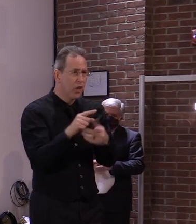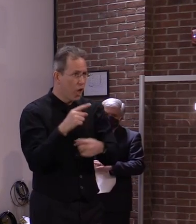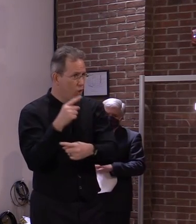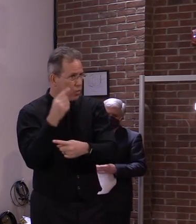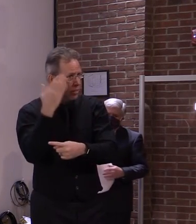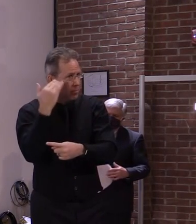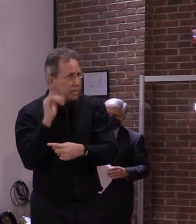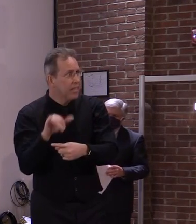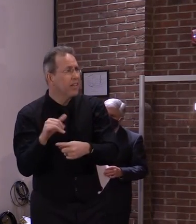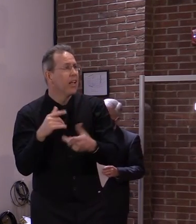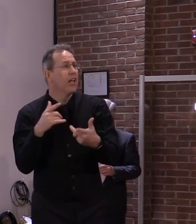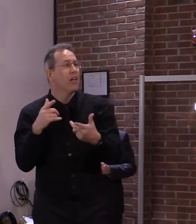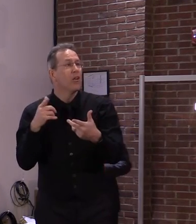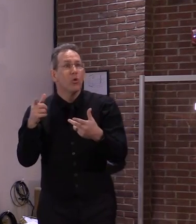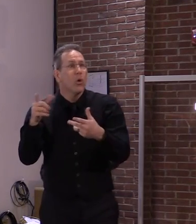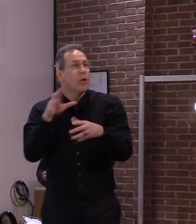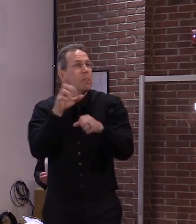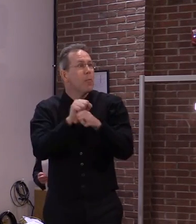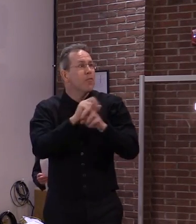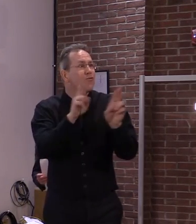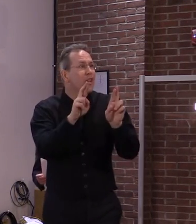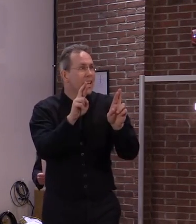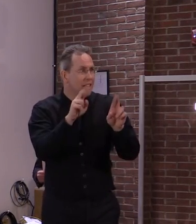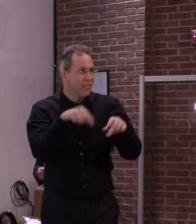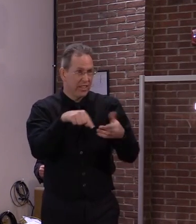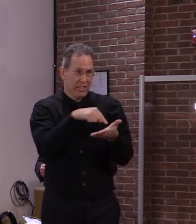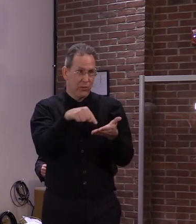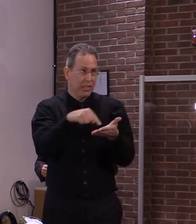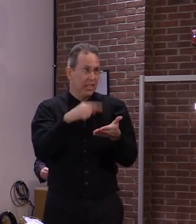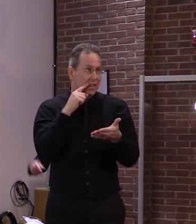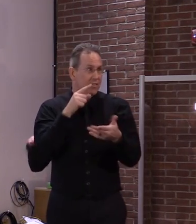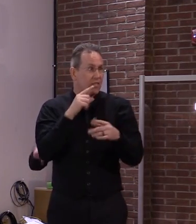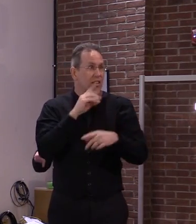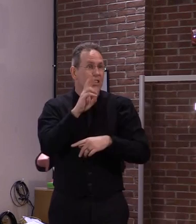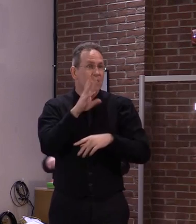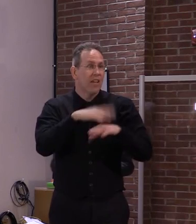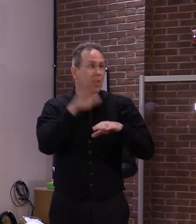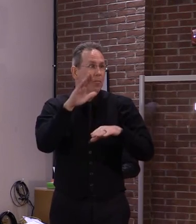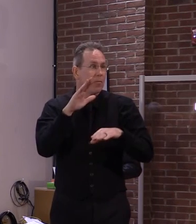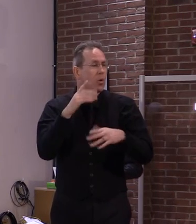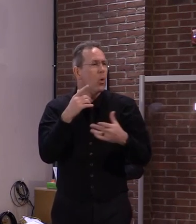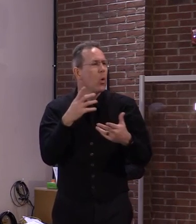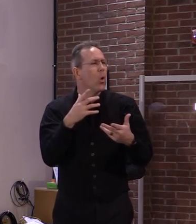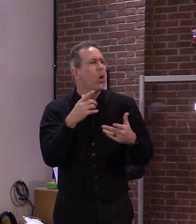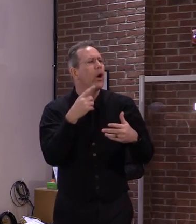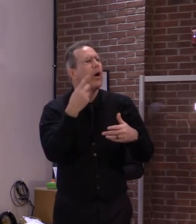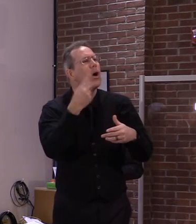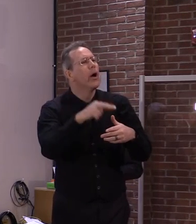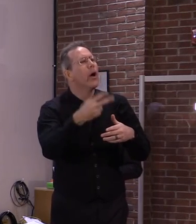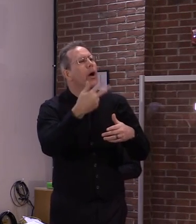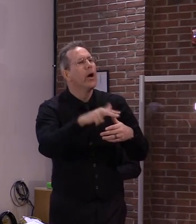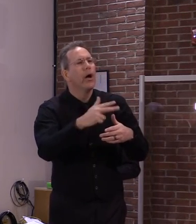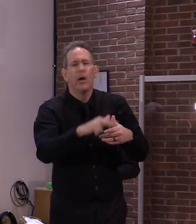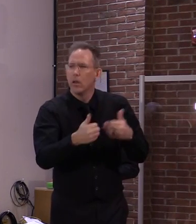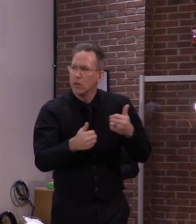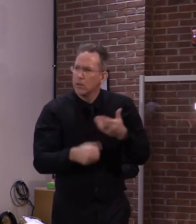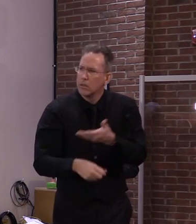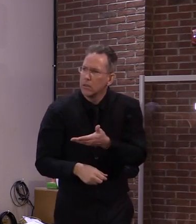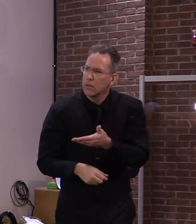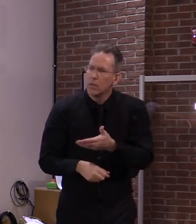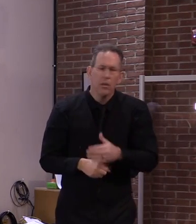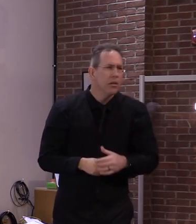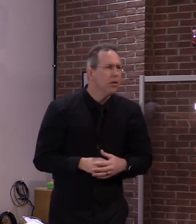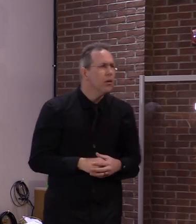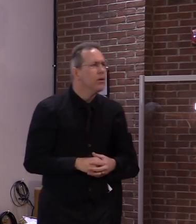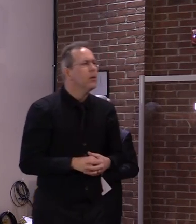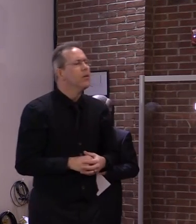with 65-plus, or are they going to be booking further out? Yeah, I would imagine it. Yeah, I would imagine that